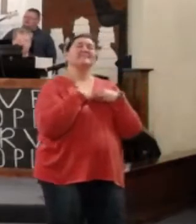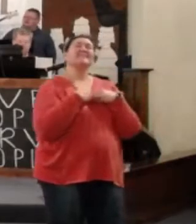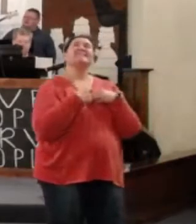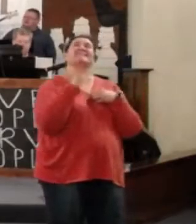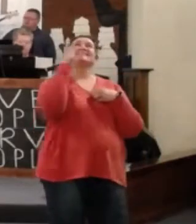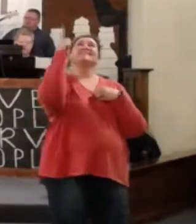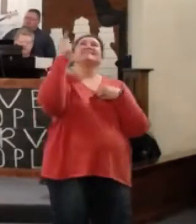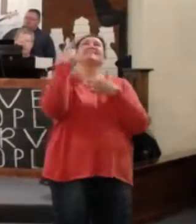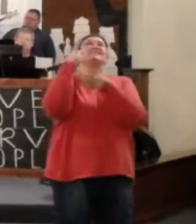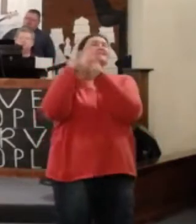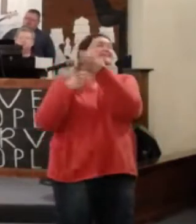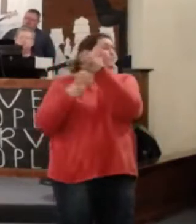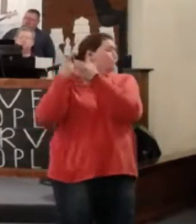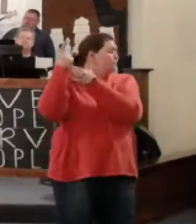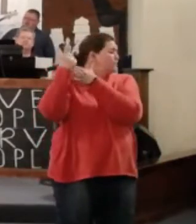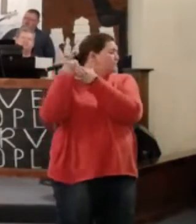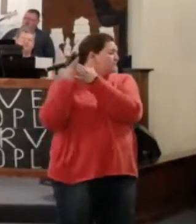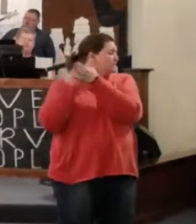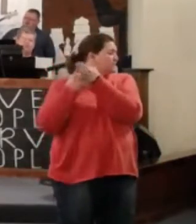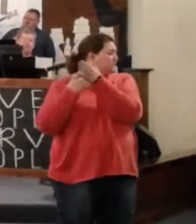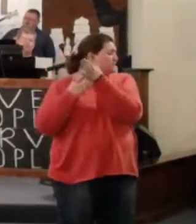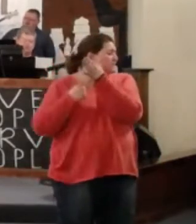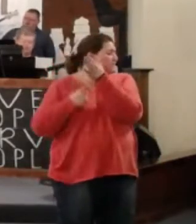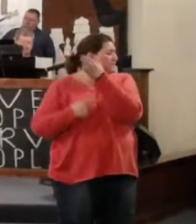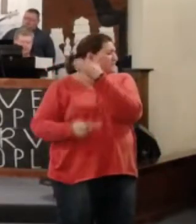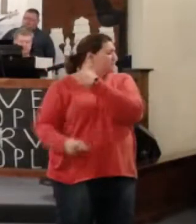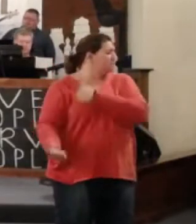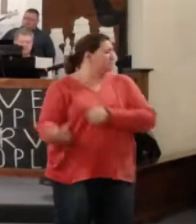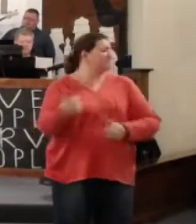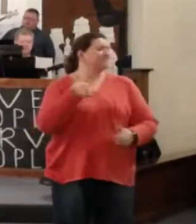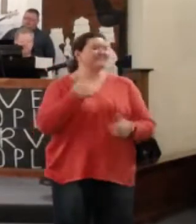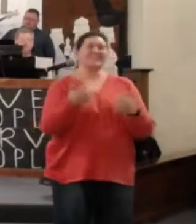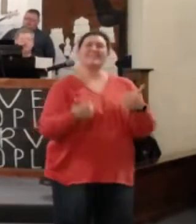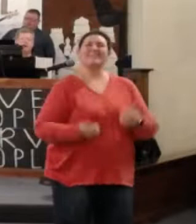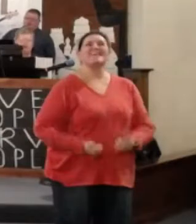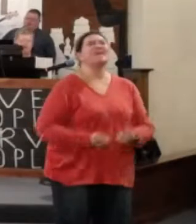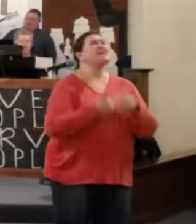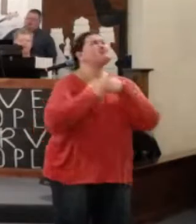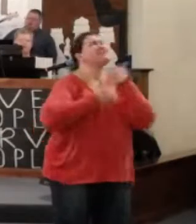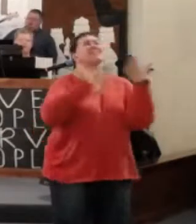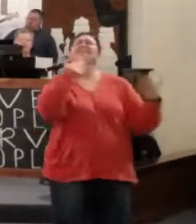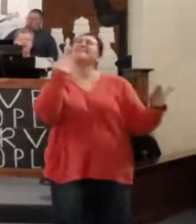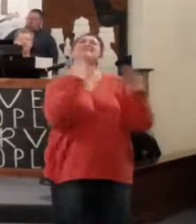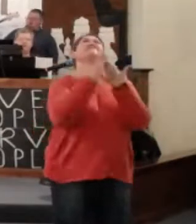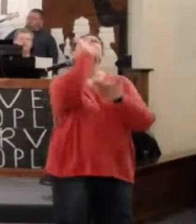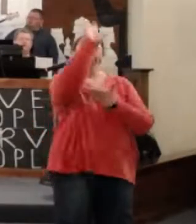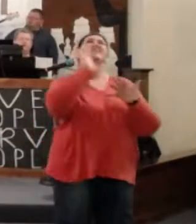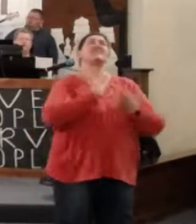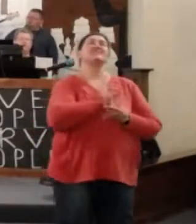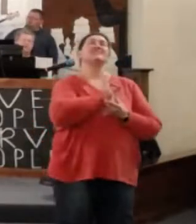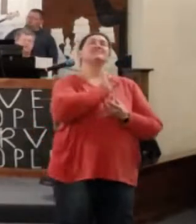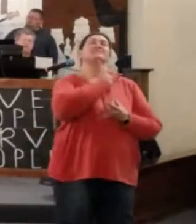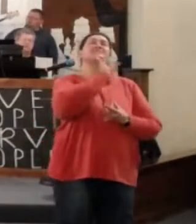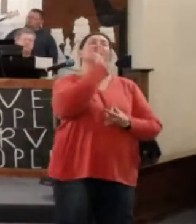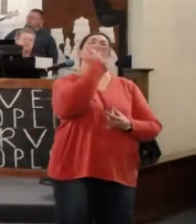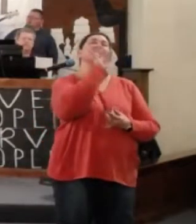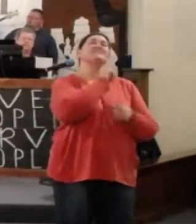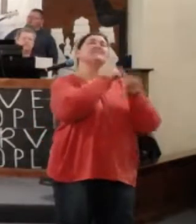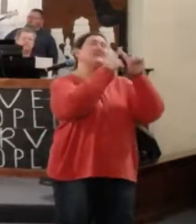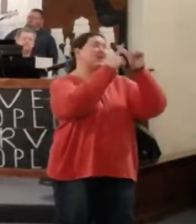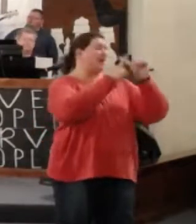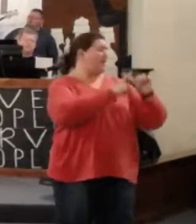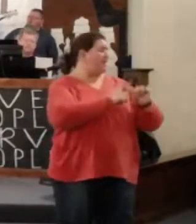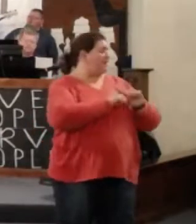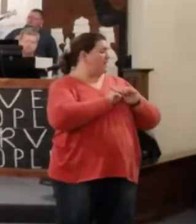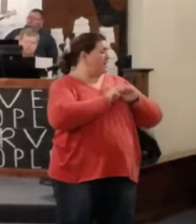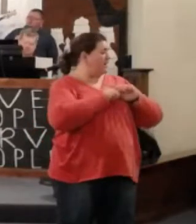accepted. You were condemned. And I'm alive and well. Your spirit